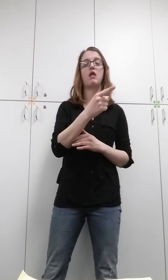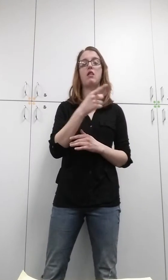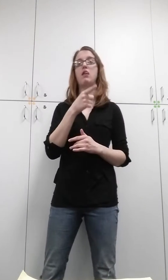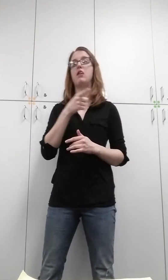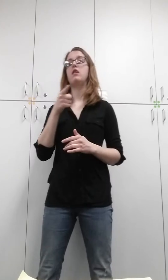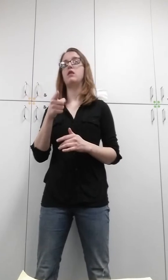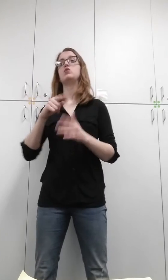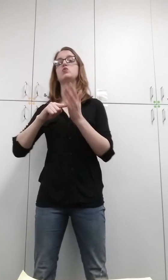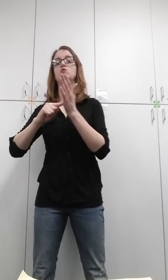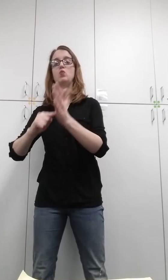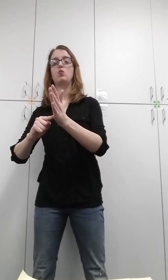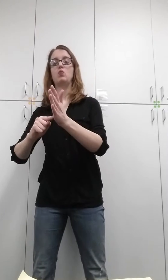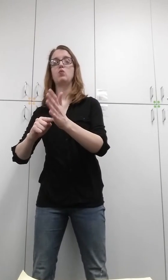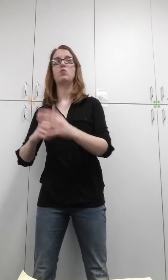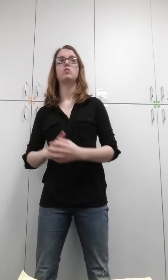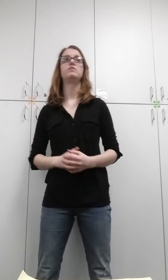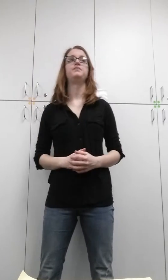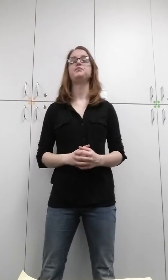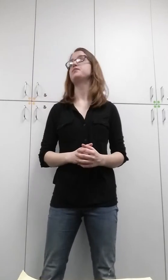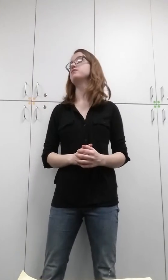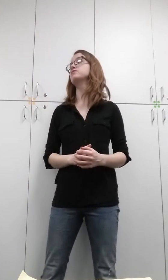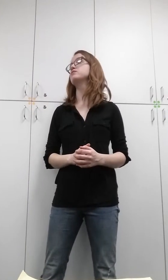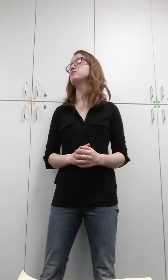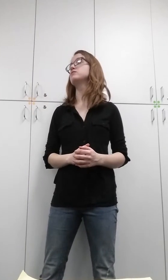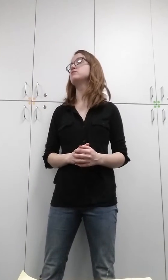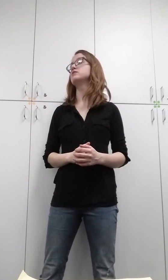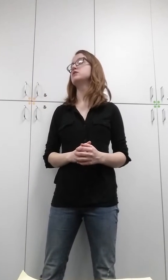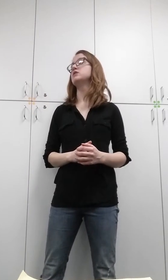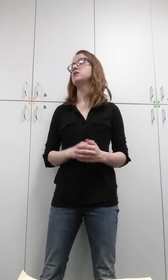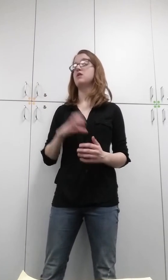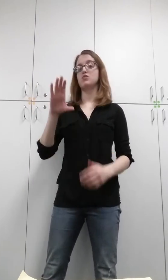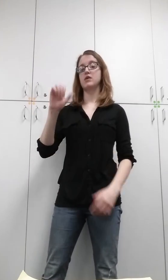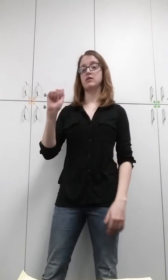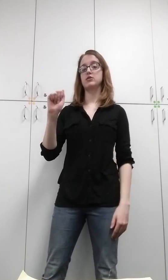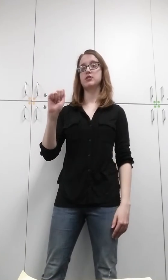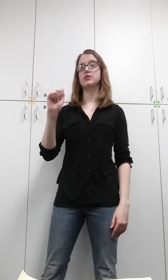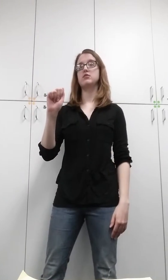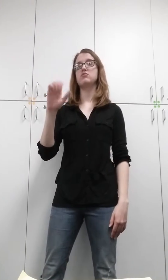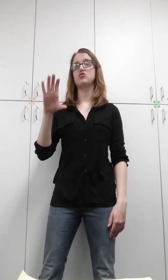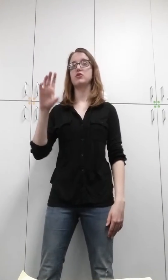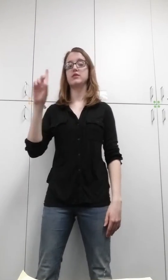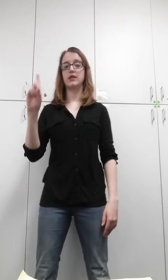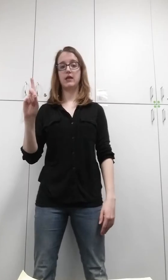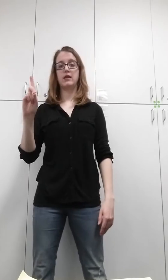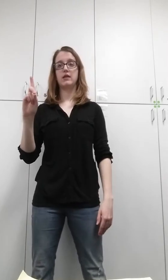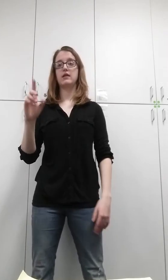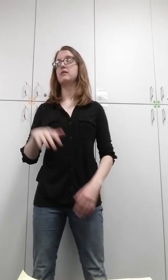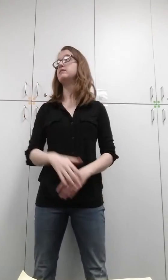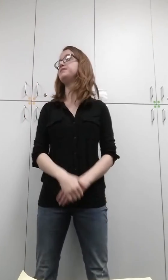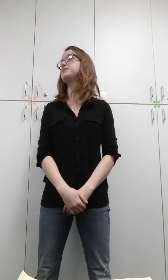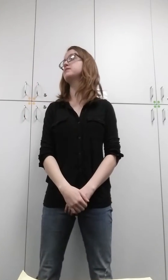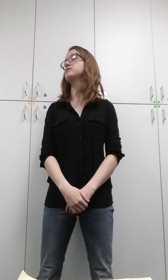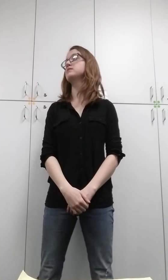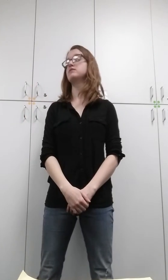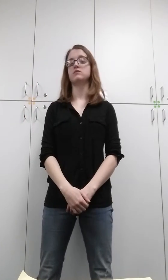dialogue. All right? You are going to physically do whatever it is that you're trying